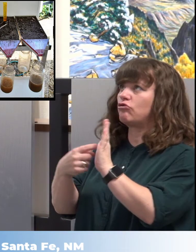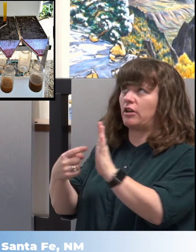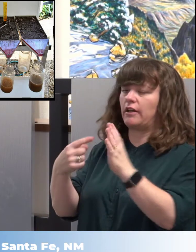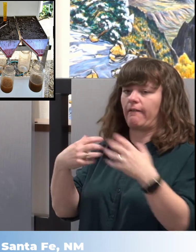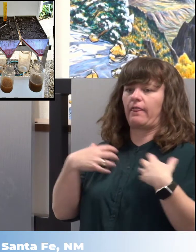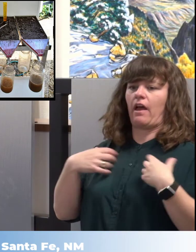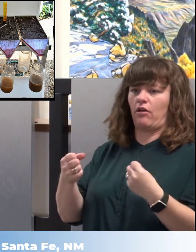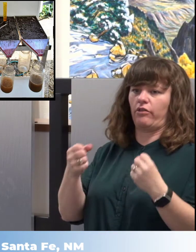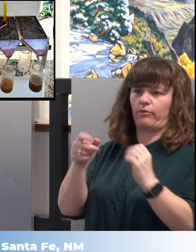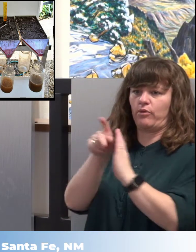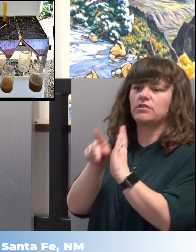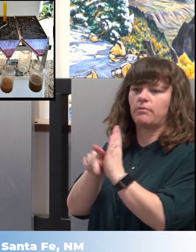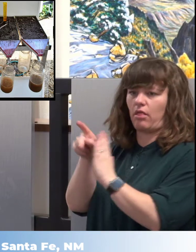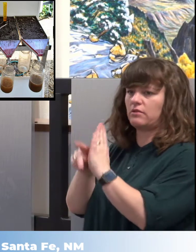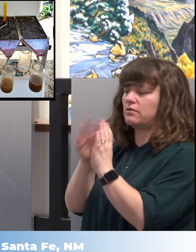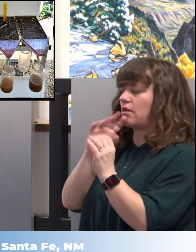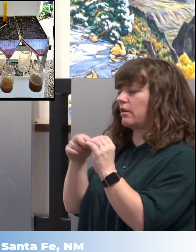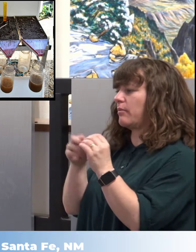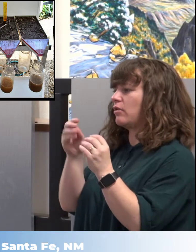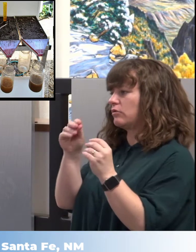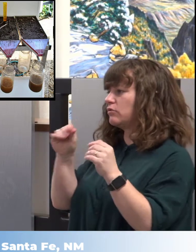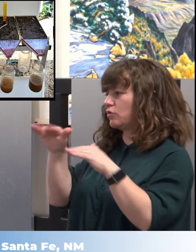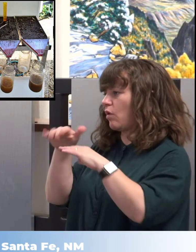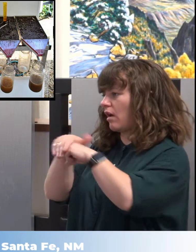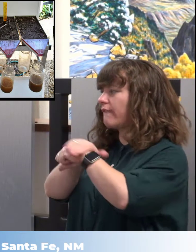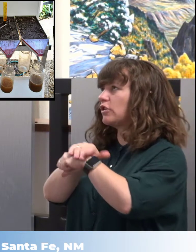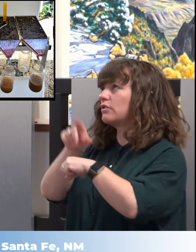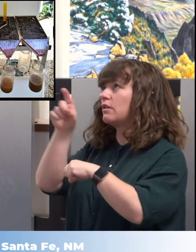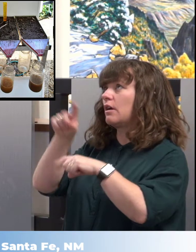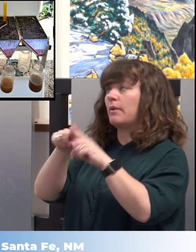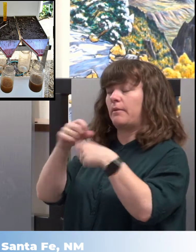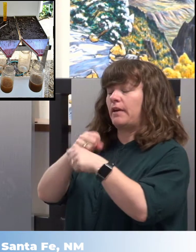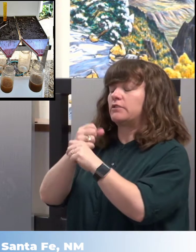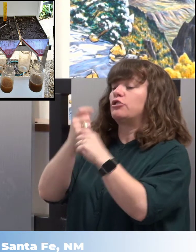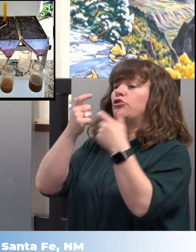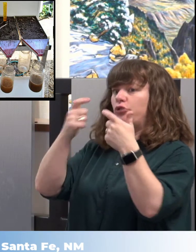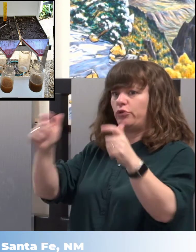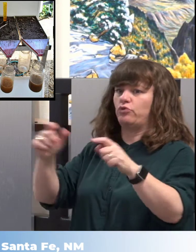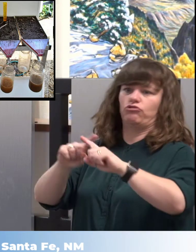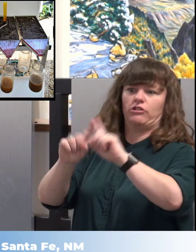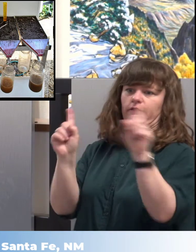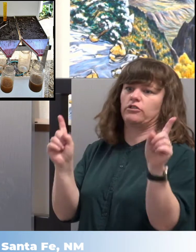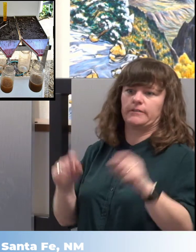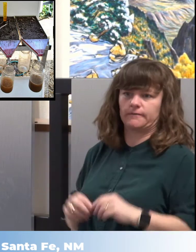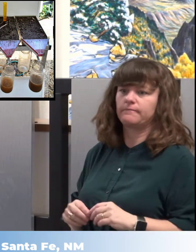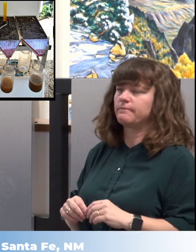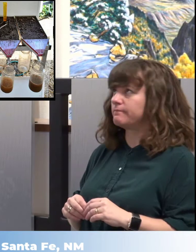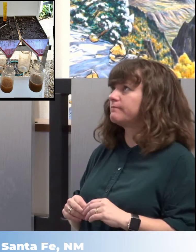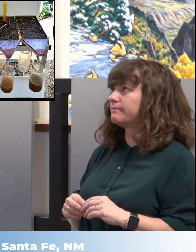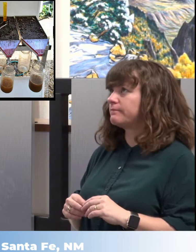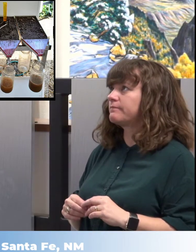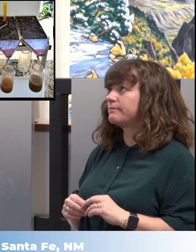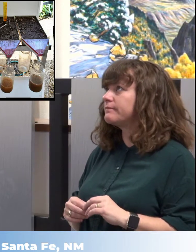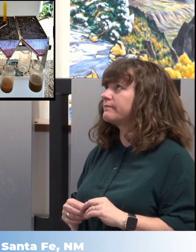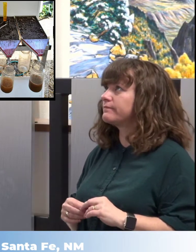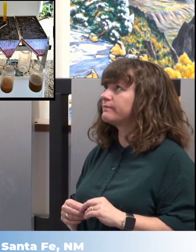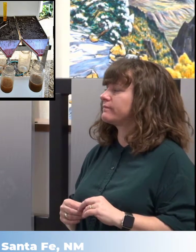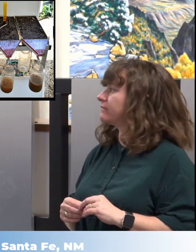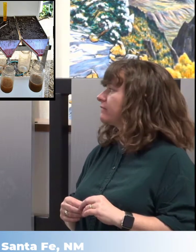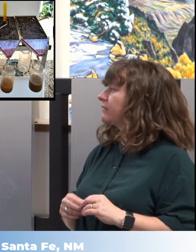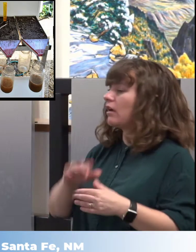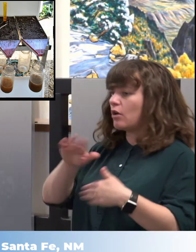of them, in terms of soil cover. But, you know, it makes a huge amount of difference how, and that's, all of that's